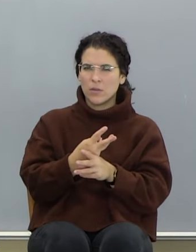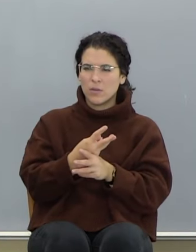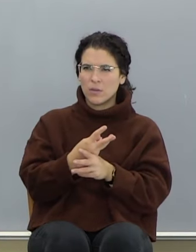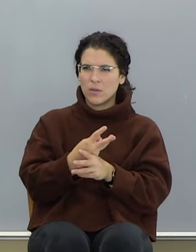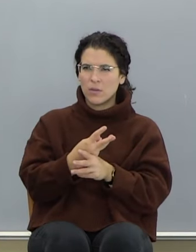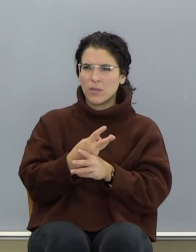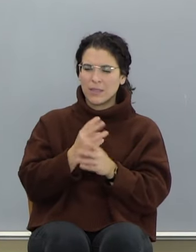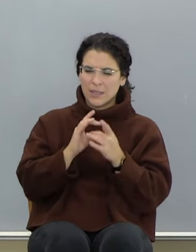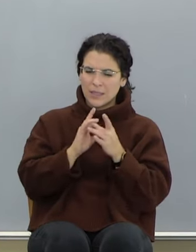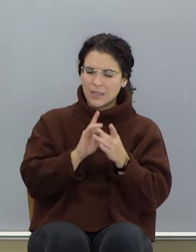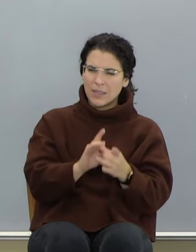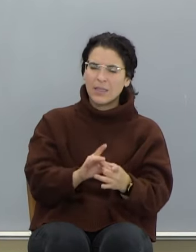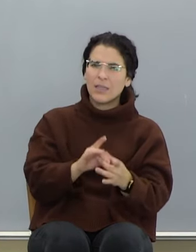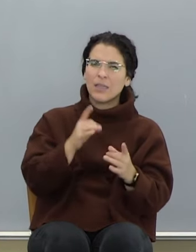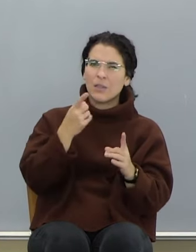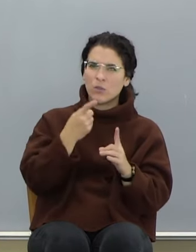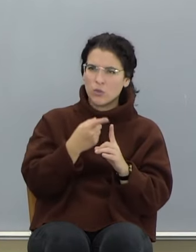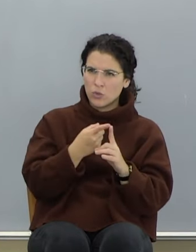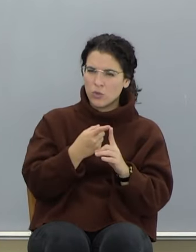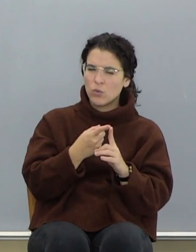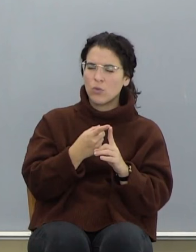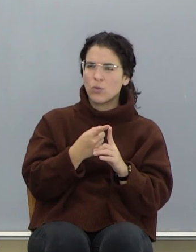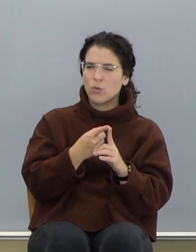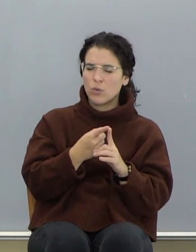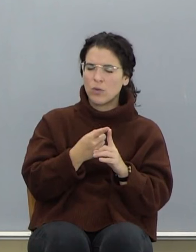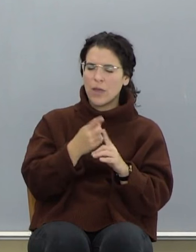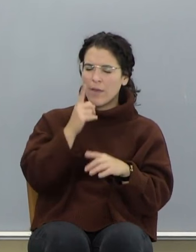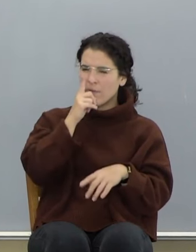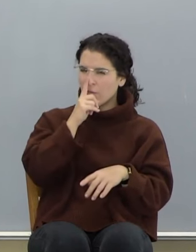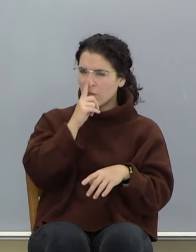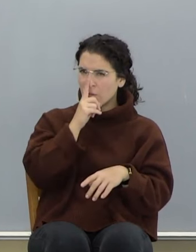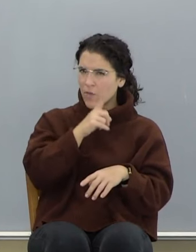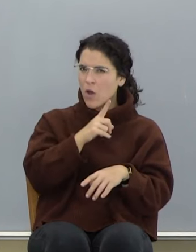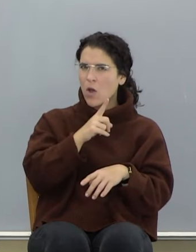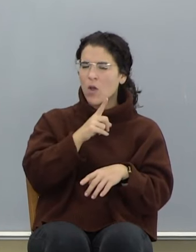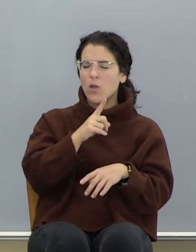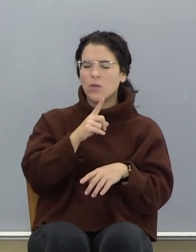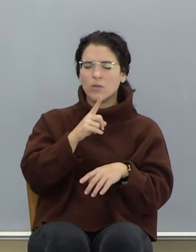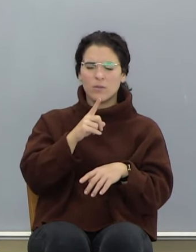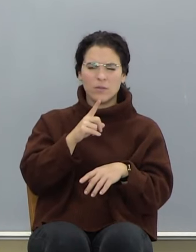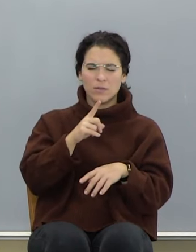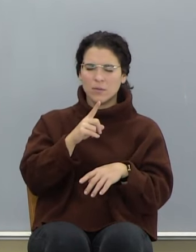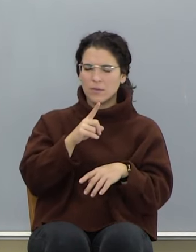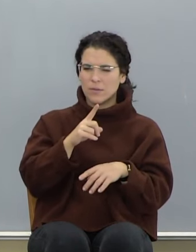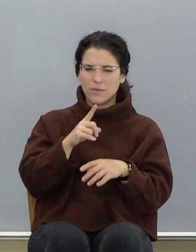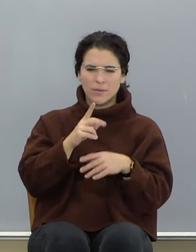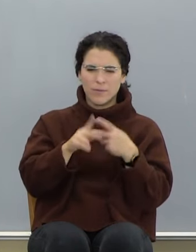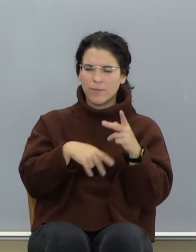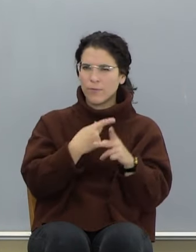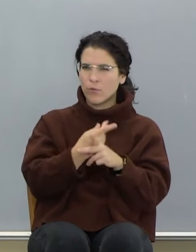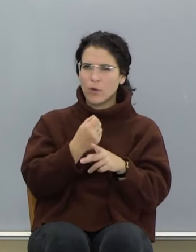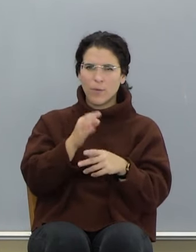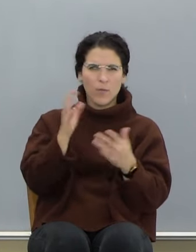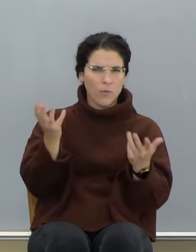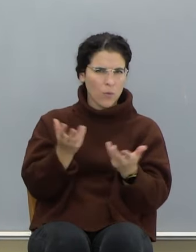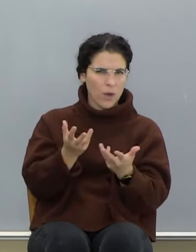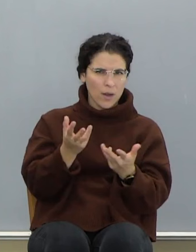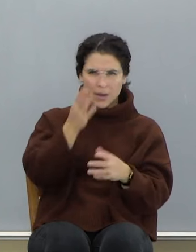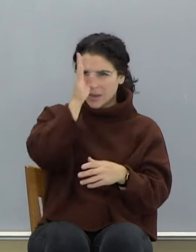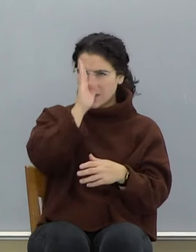he's linking it to a false counterfeit form of what?